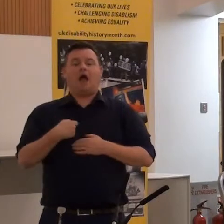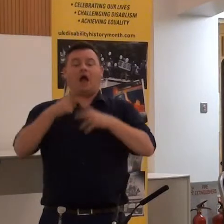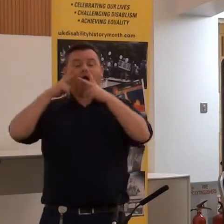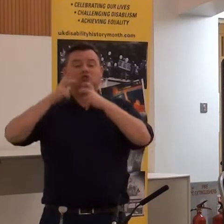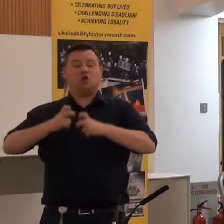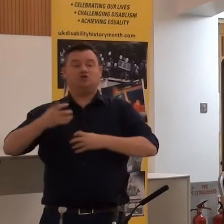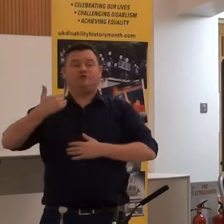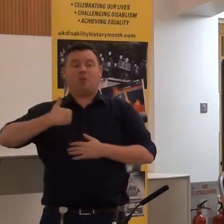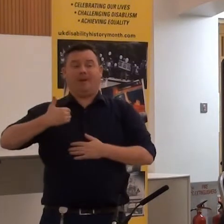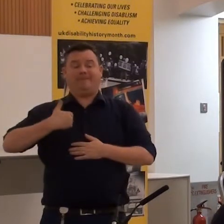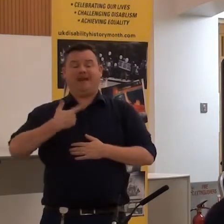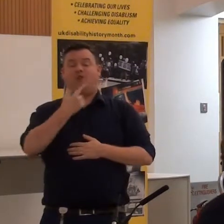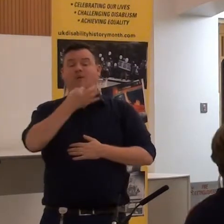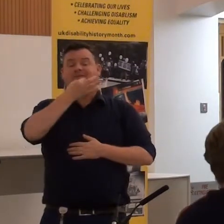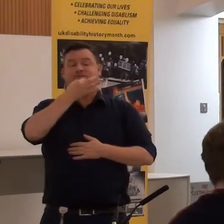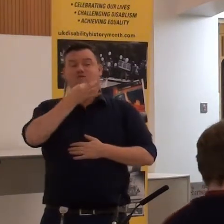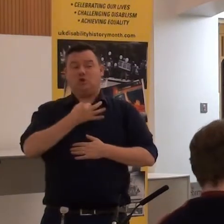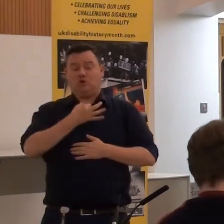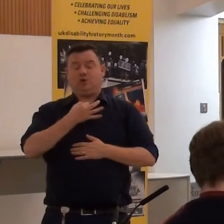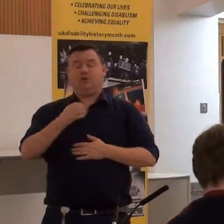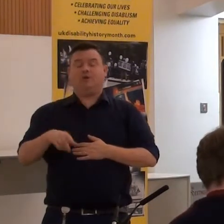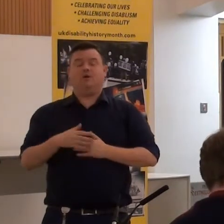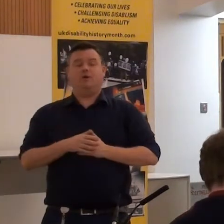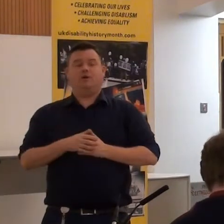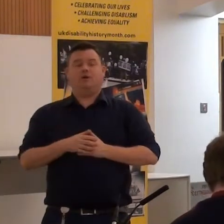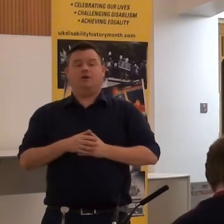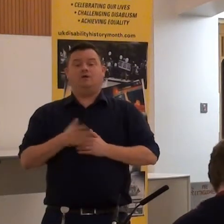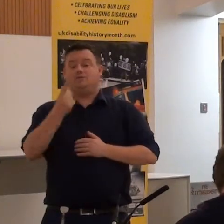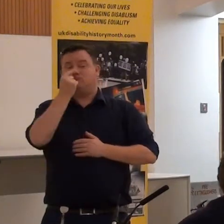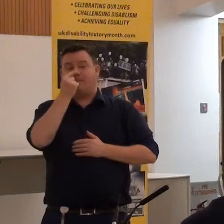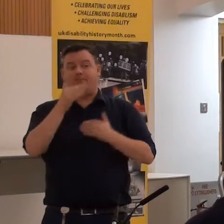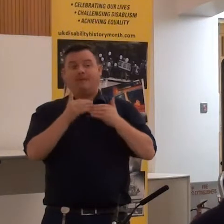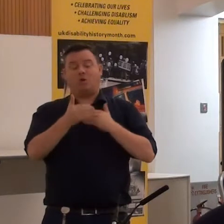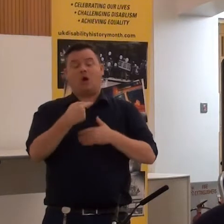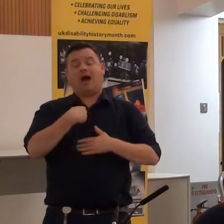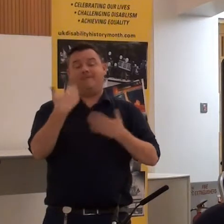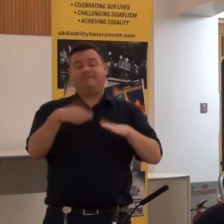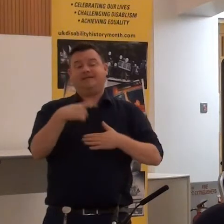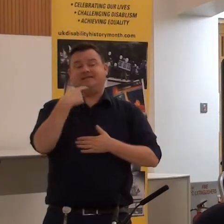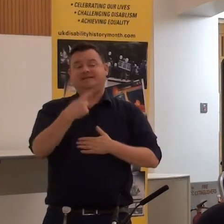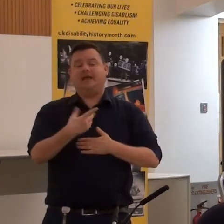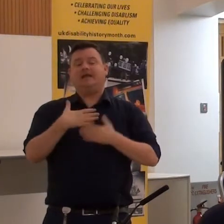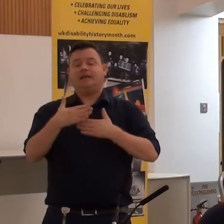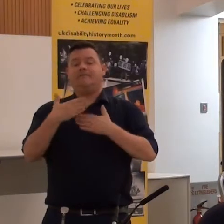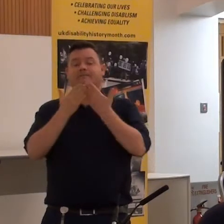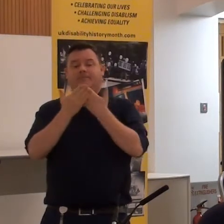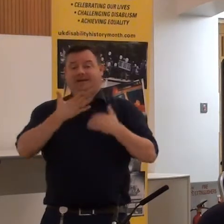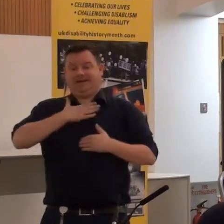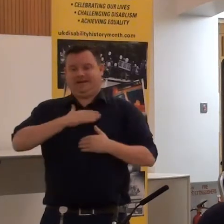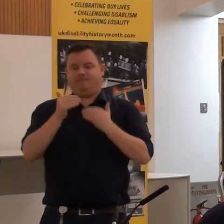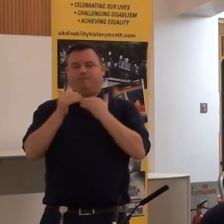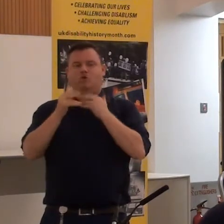put up quite a few of those at the end. The problem, when I said at that point, I think we need more research,